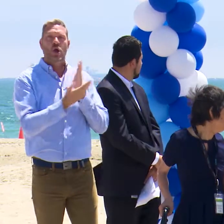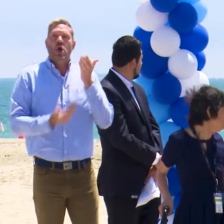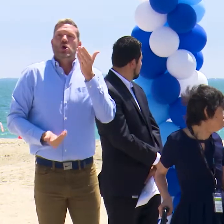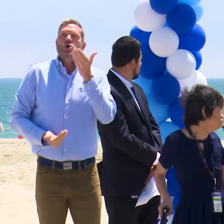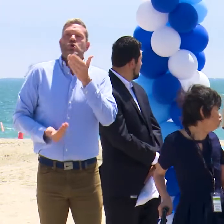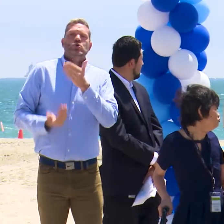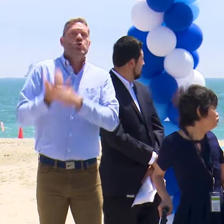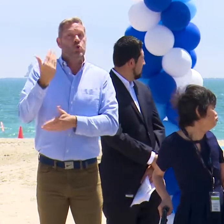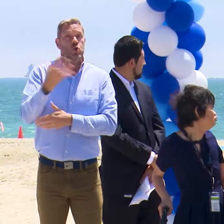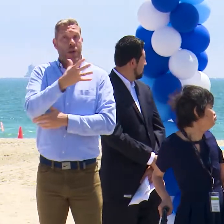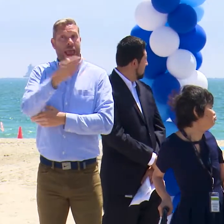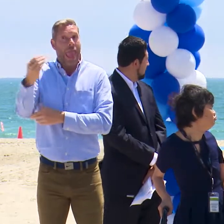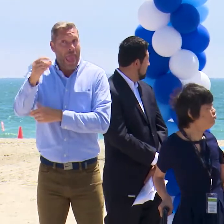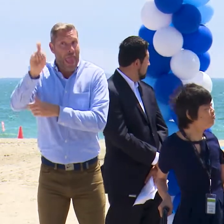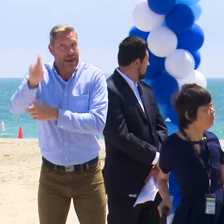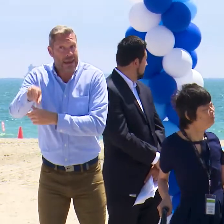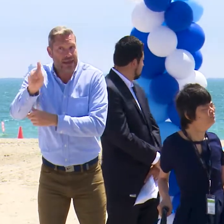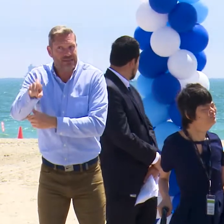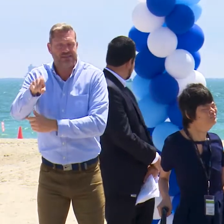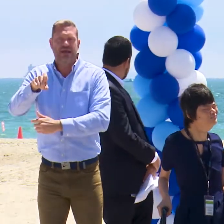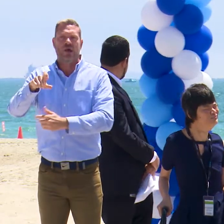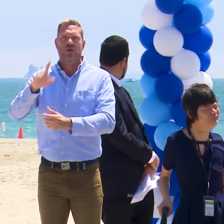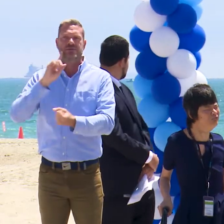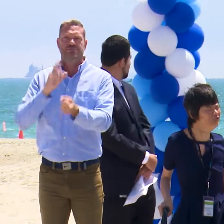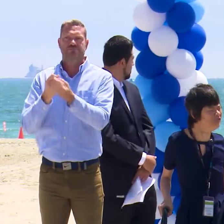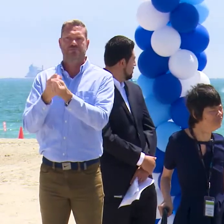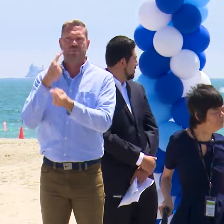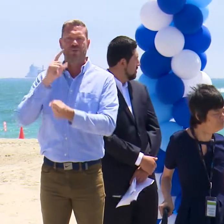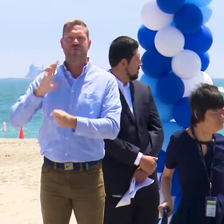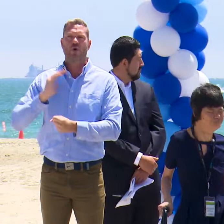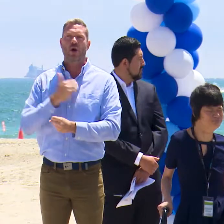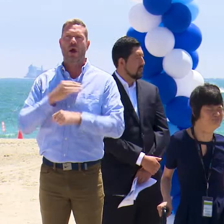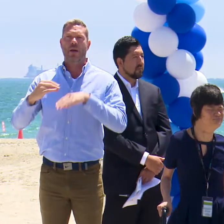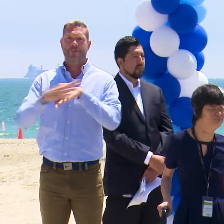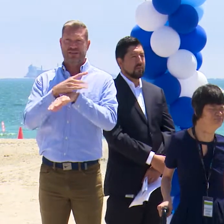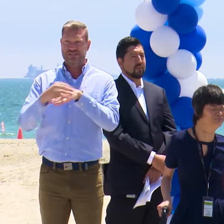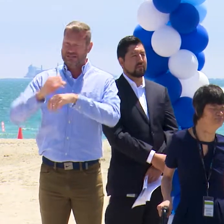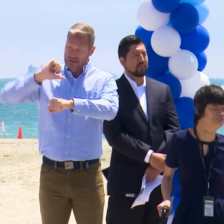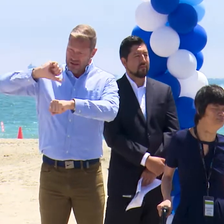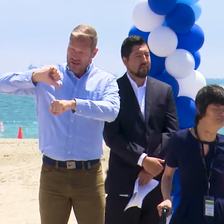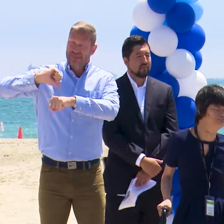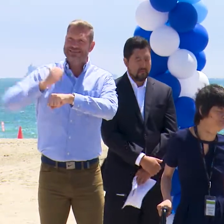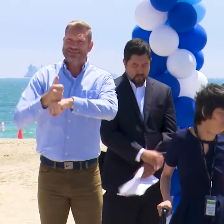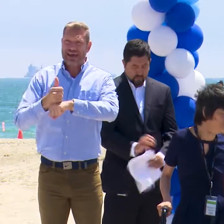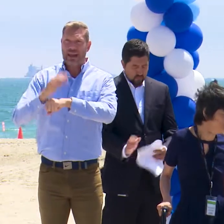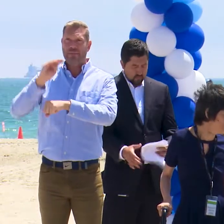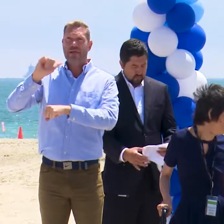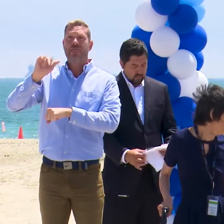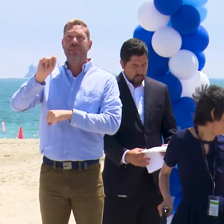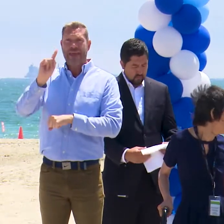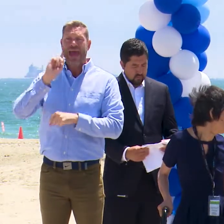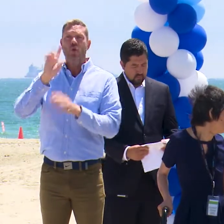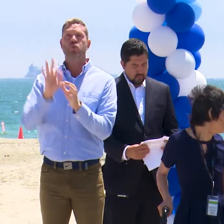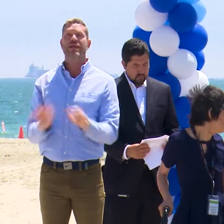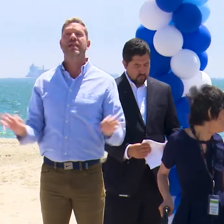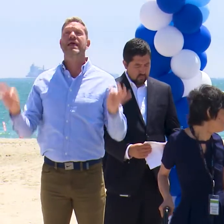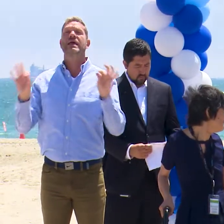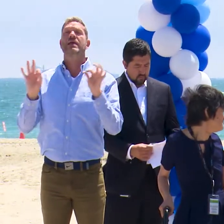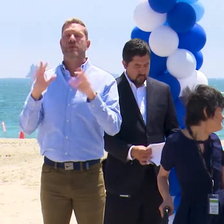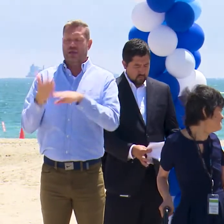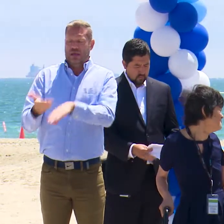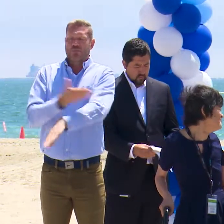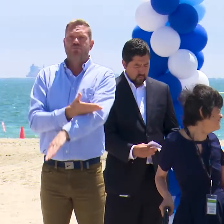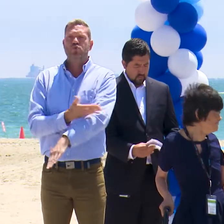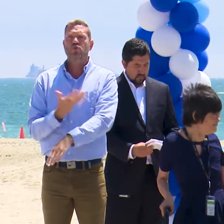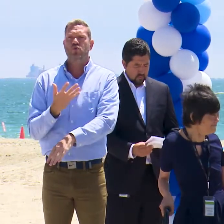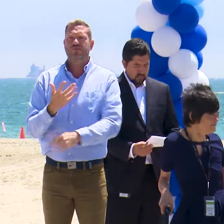necessary asset to our beaches. The installation of these beach access mats will improve the lives of many